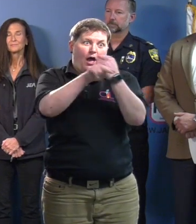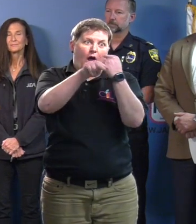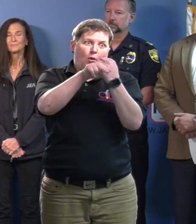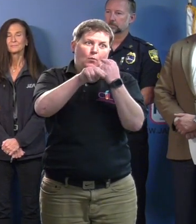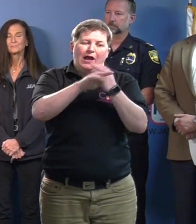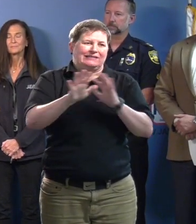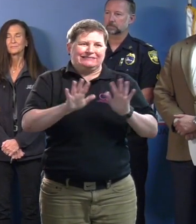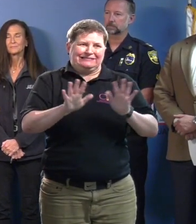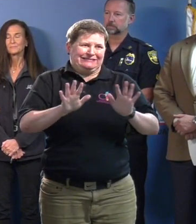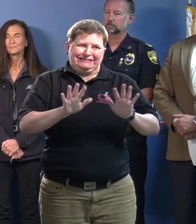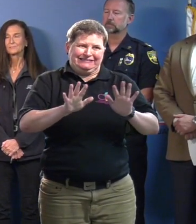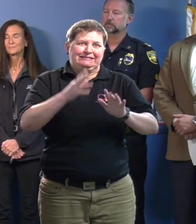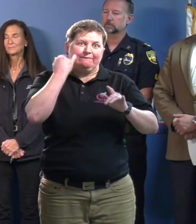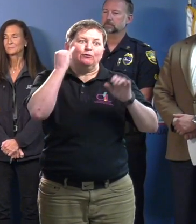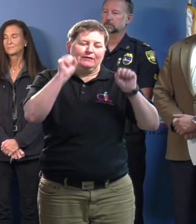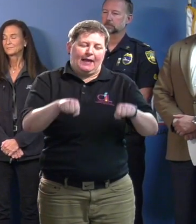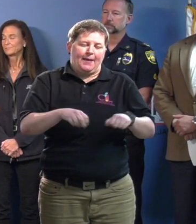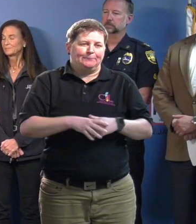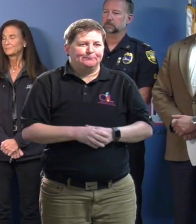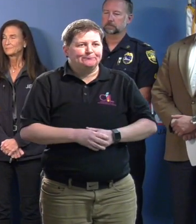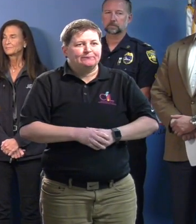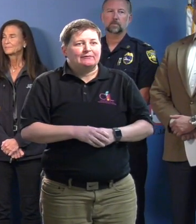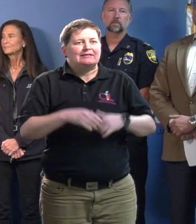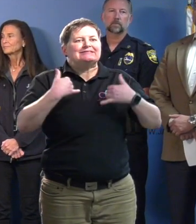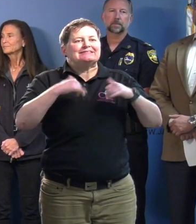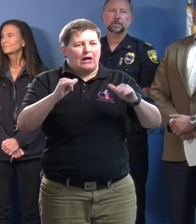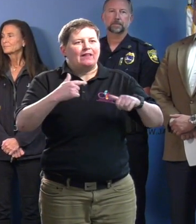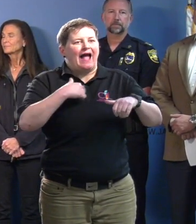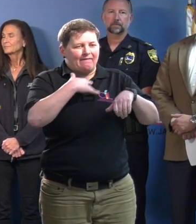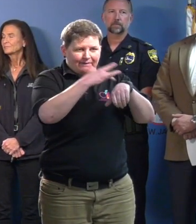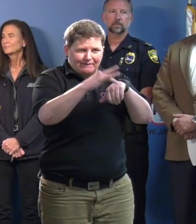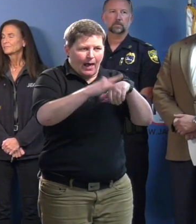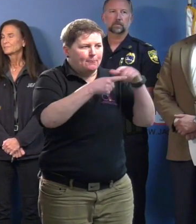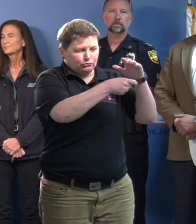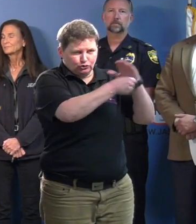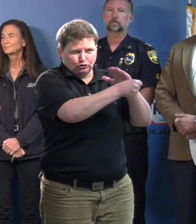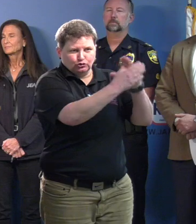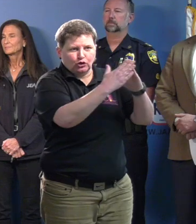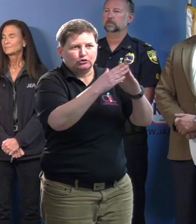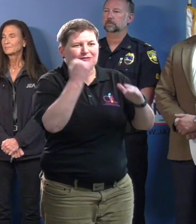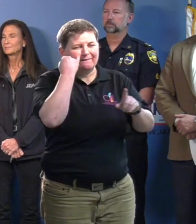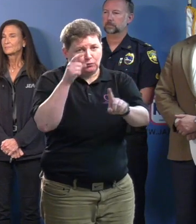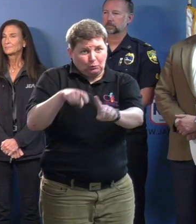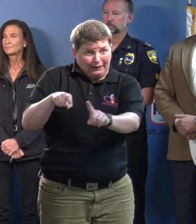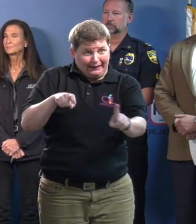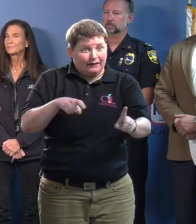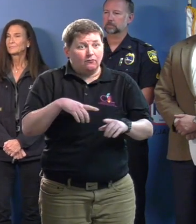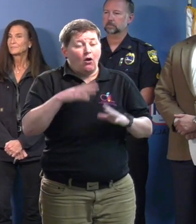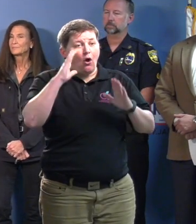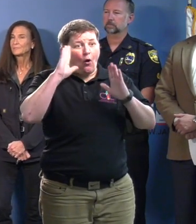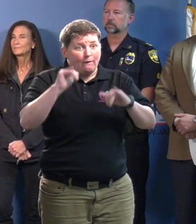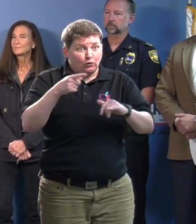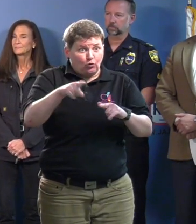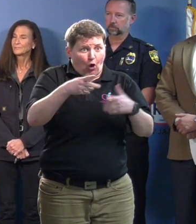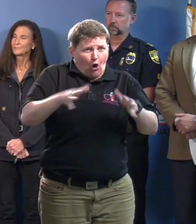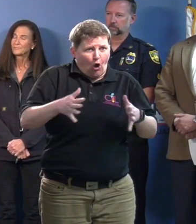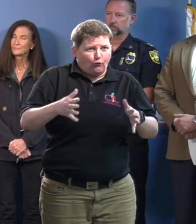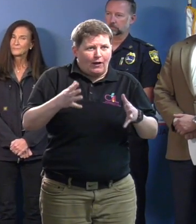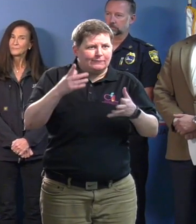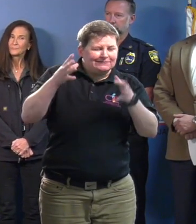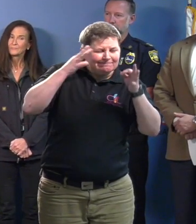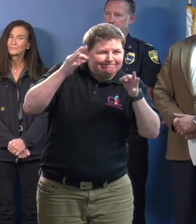still room in the shelters if you do need to get to a shelter. But we're hoping that at this point you've gotten to where you need to go, and you